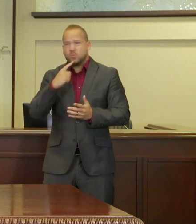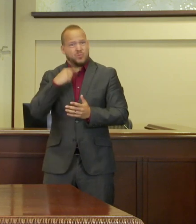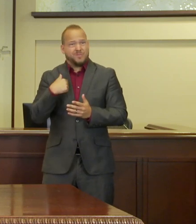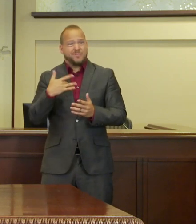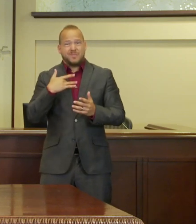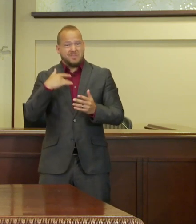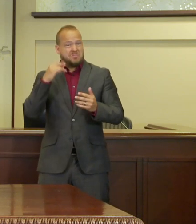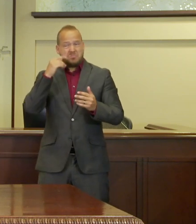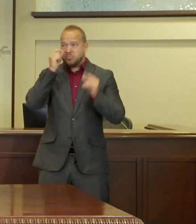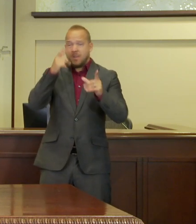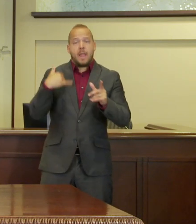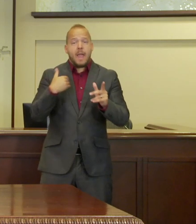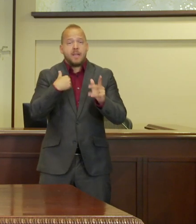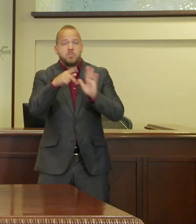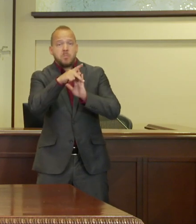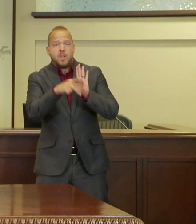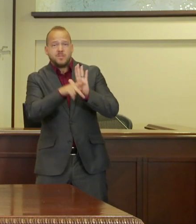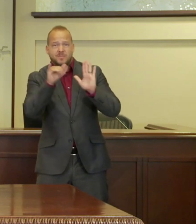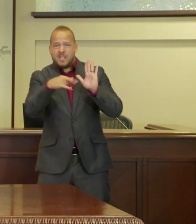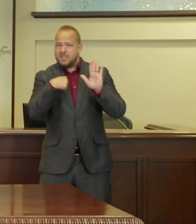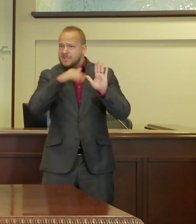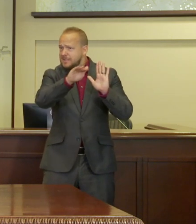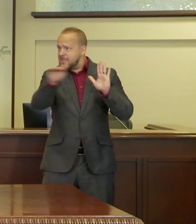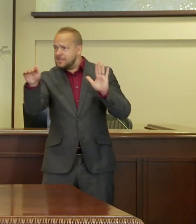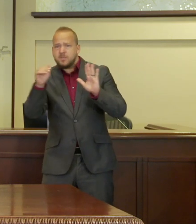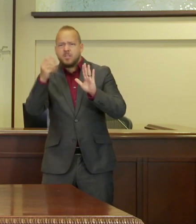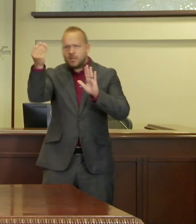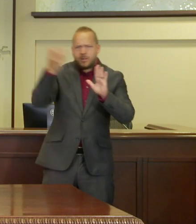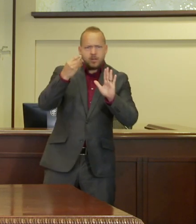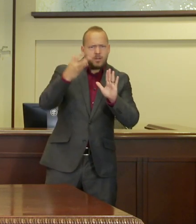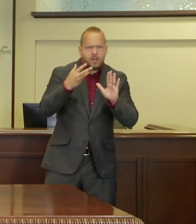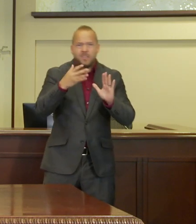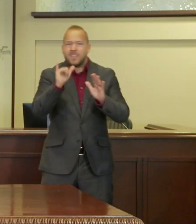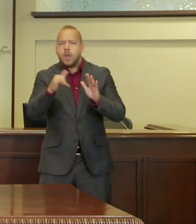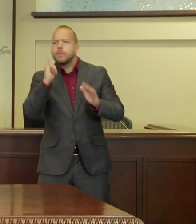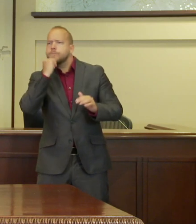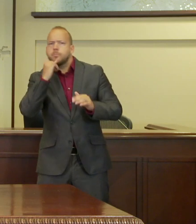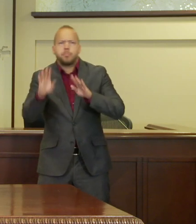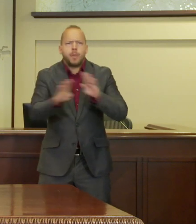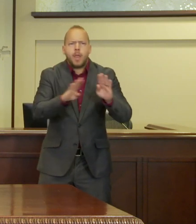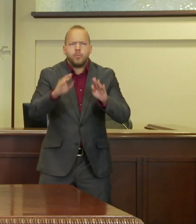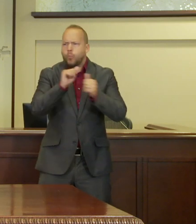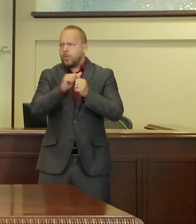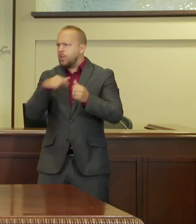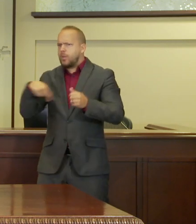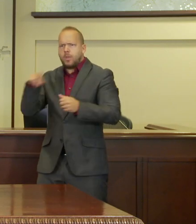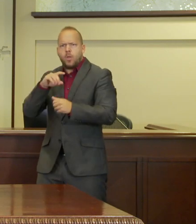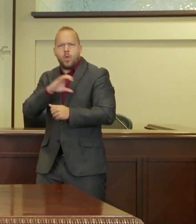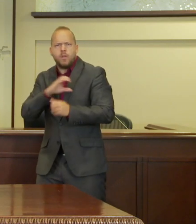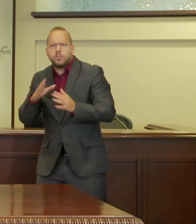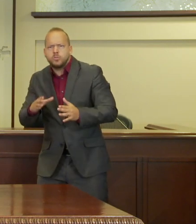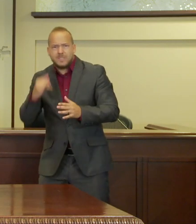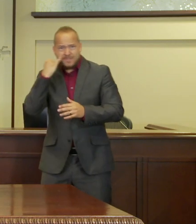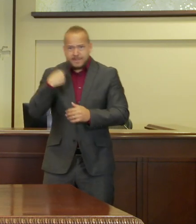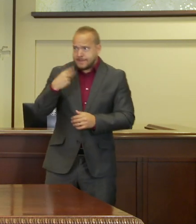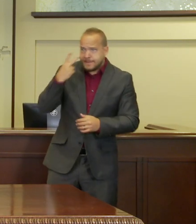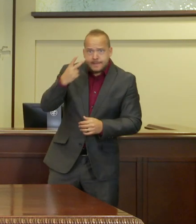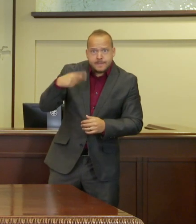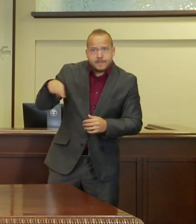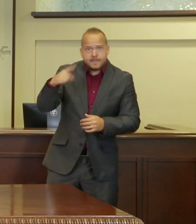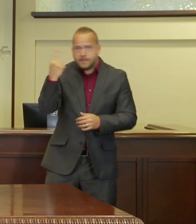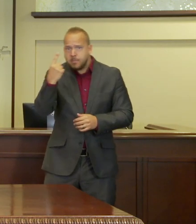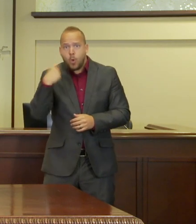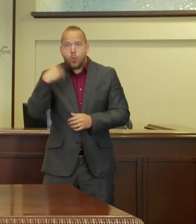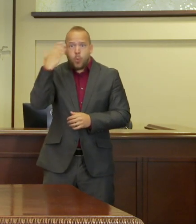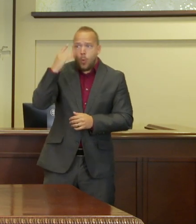requiring our members to report acts of misconduct by other members. And if we find out that someone knew about something and they